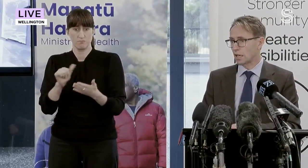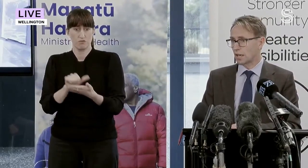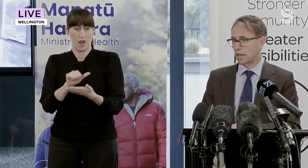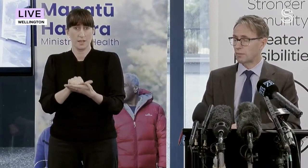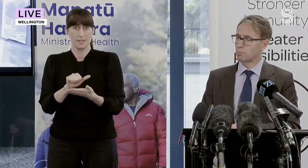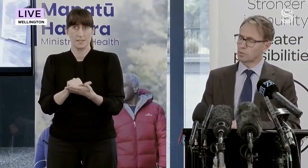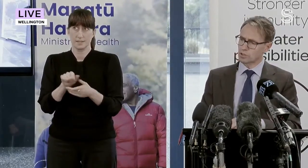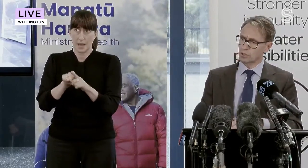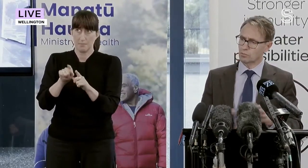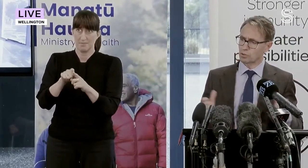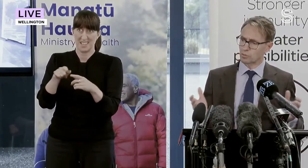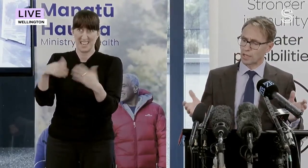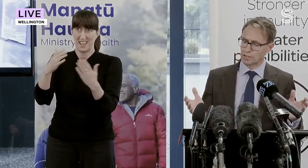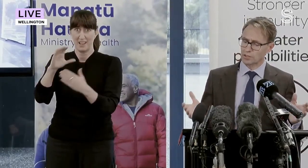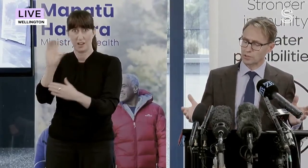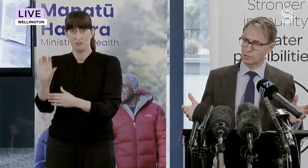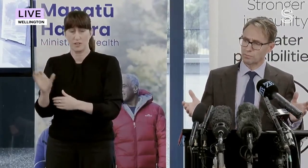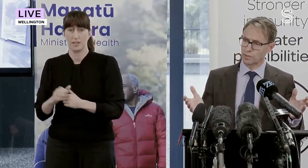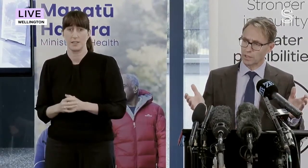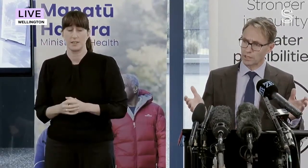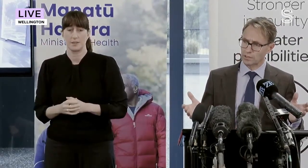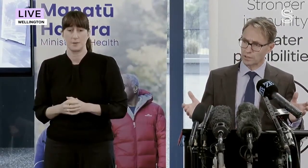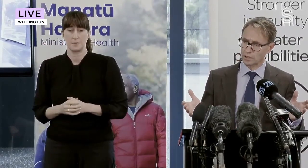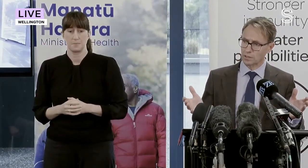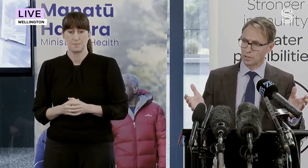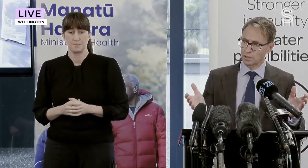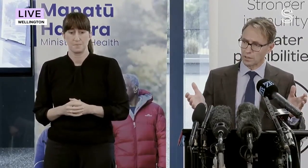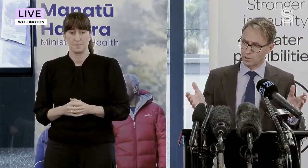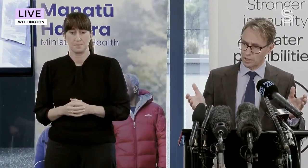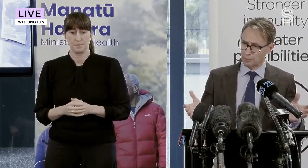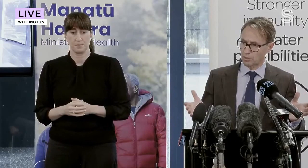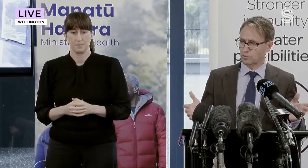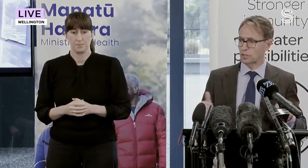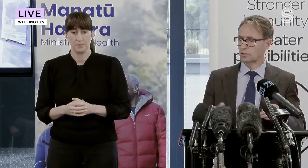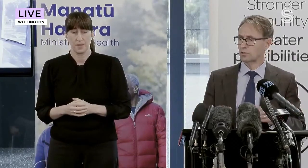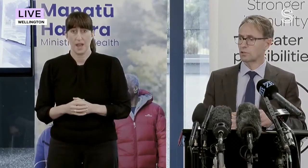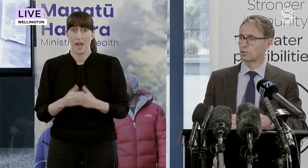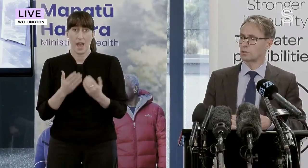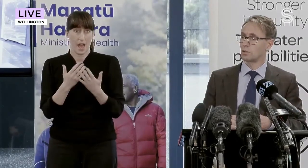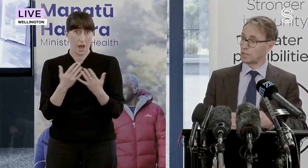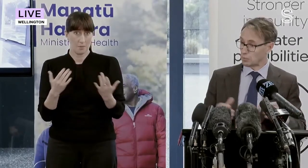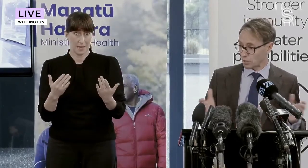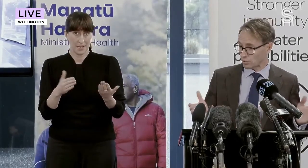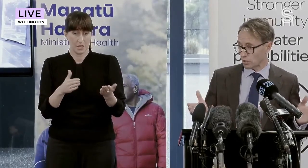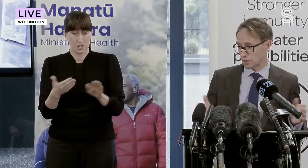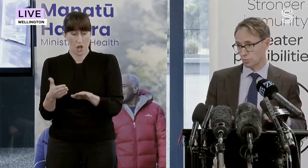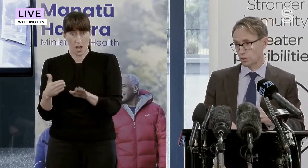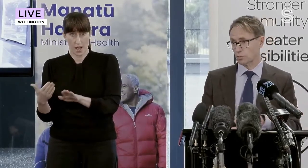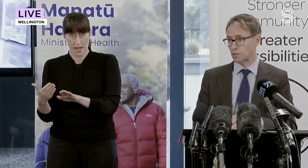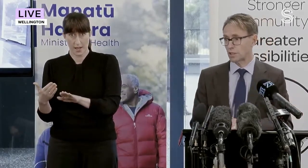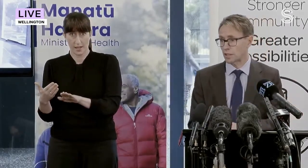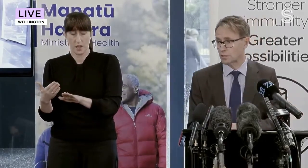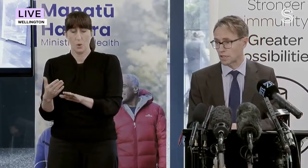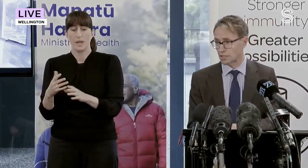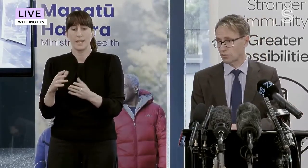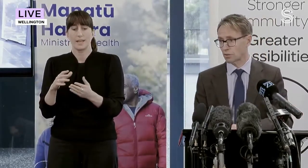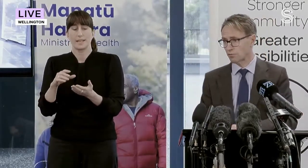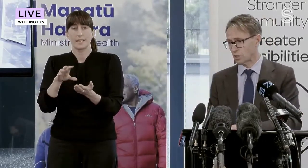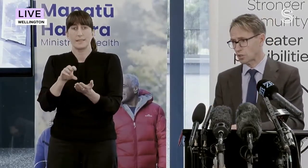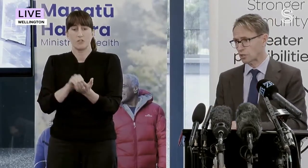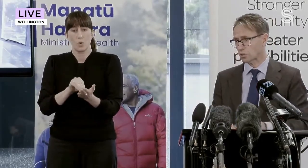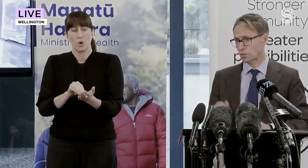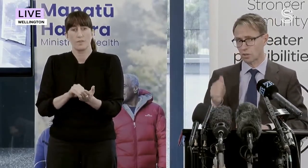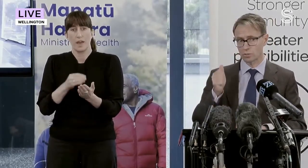has. But also, of course, we are still collecting the number of deaths, anyone who dies within 28 days